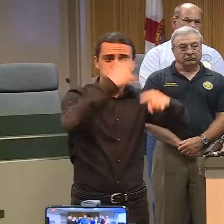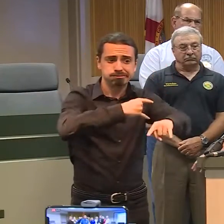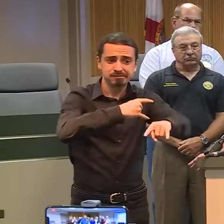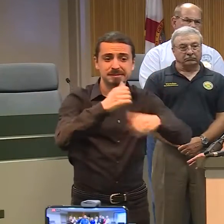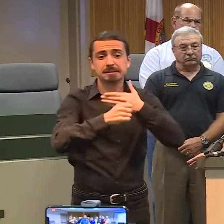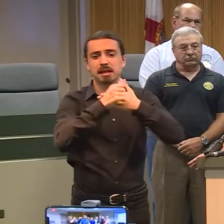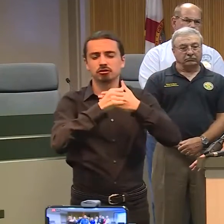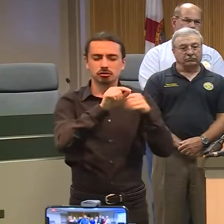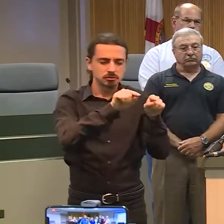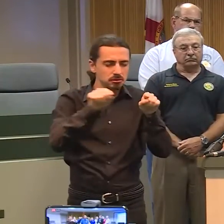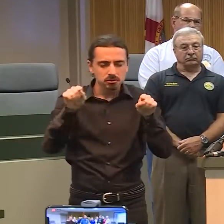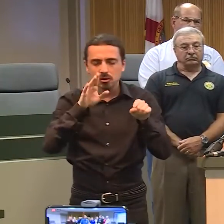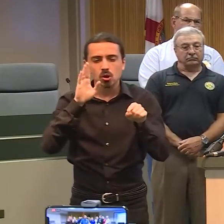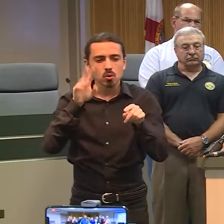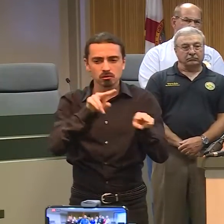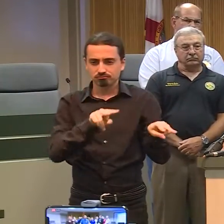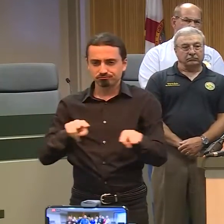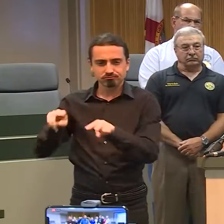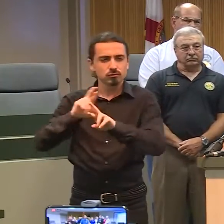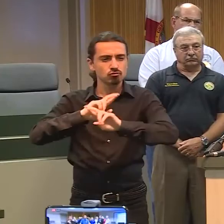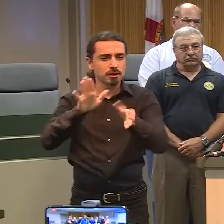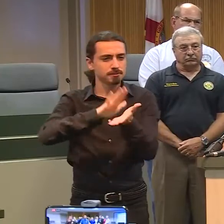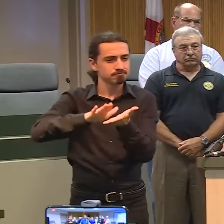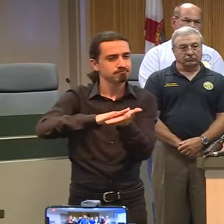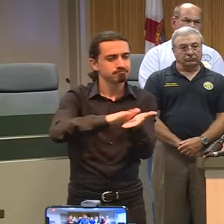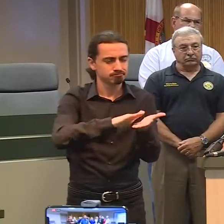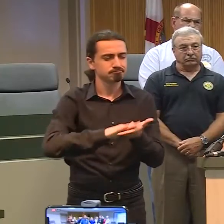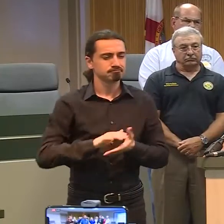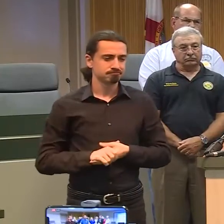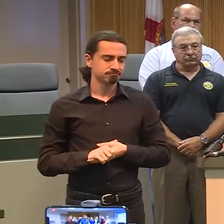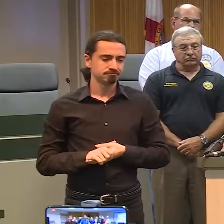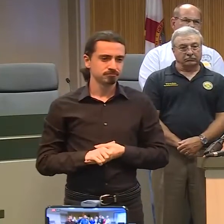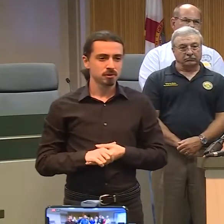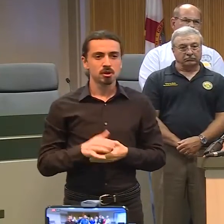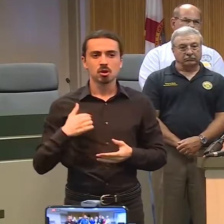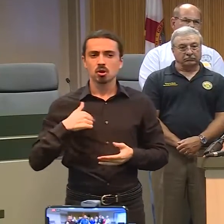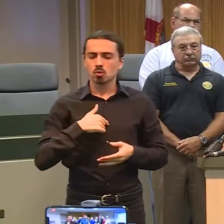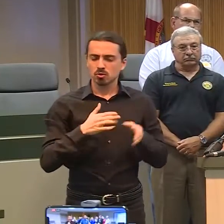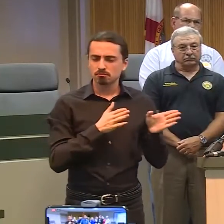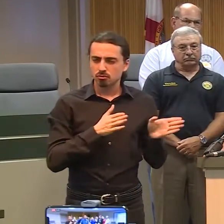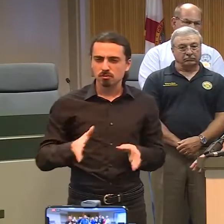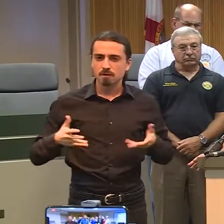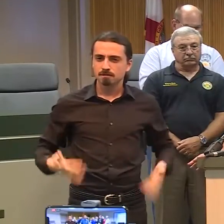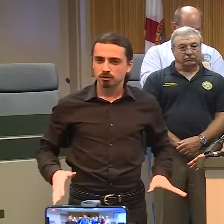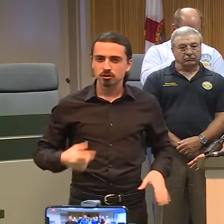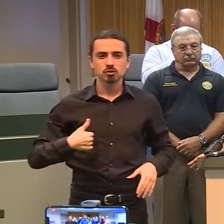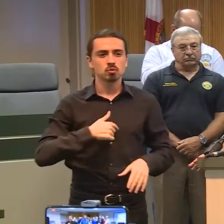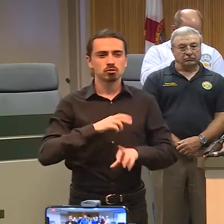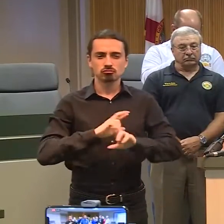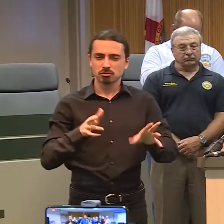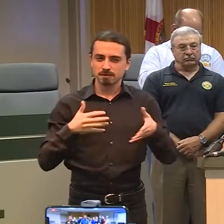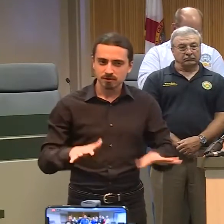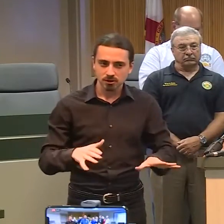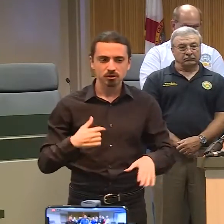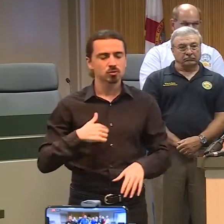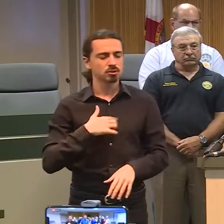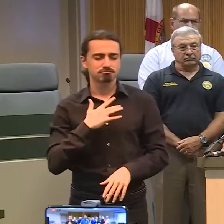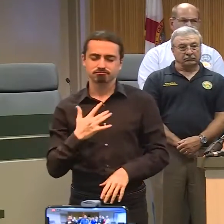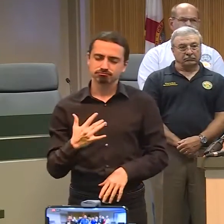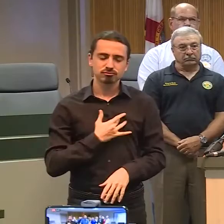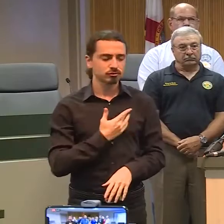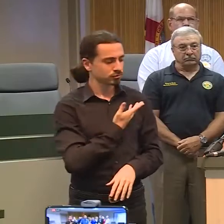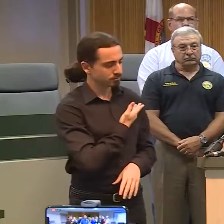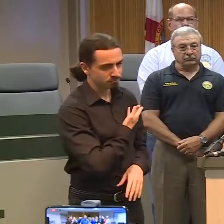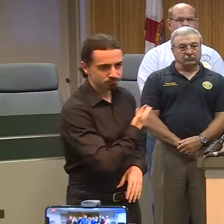However, we stand ready to go. We stand ready to be prepared, and we appreciate all of our team in their efforts